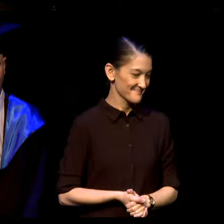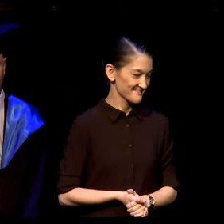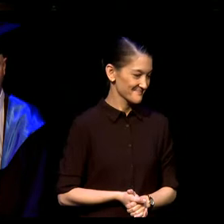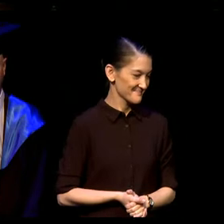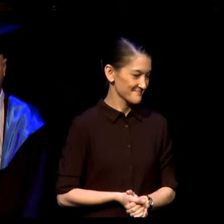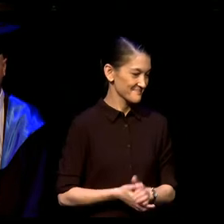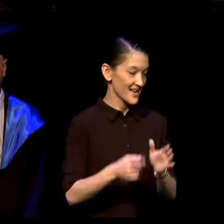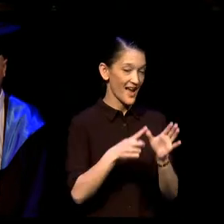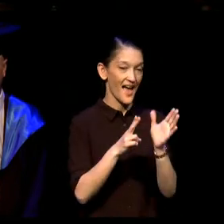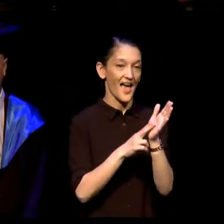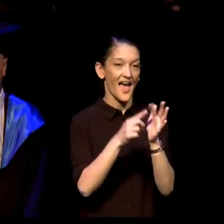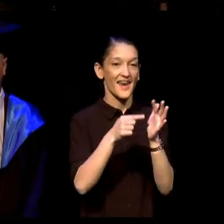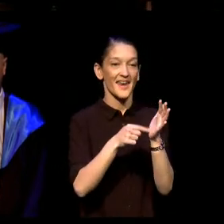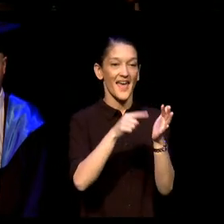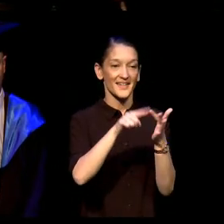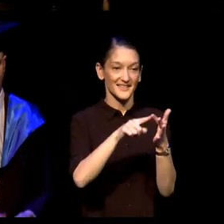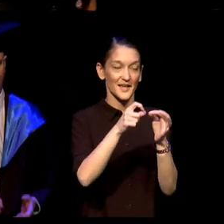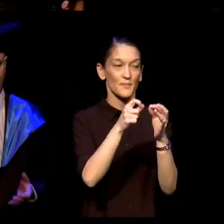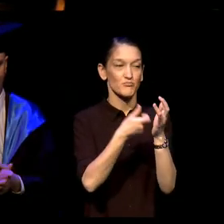Annette Brown.